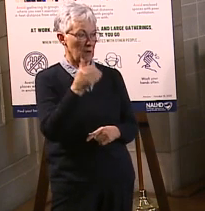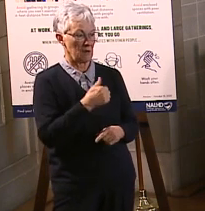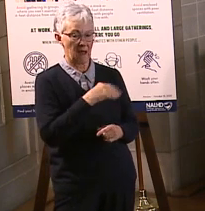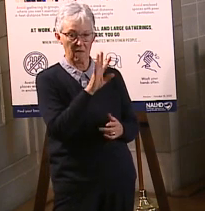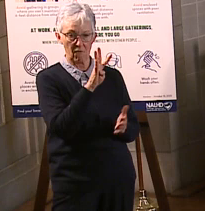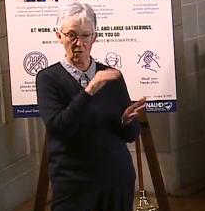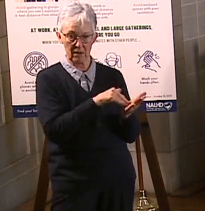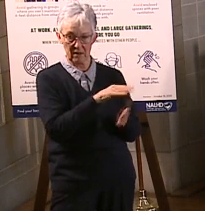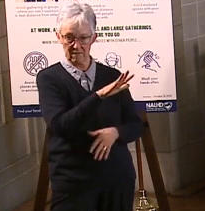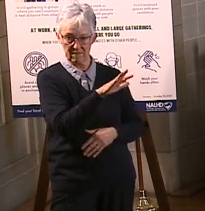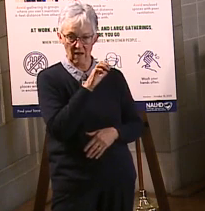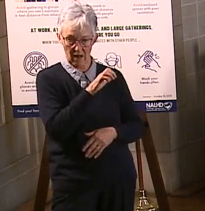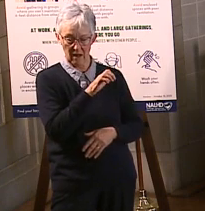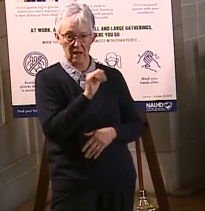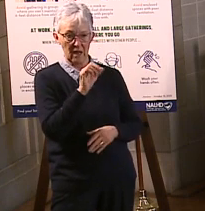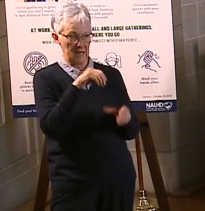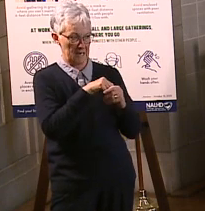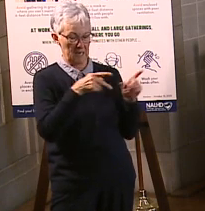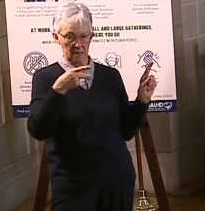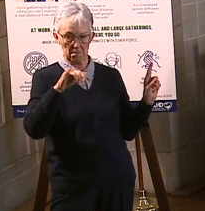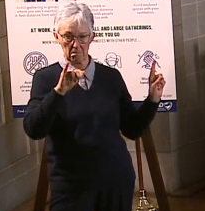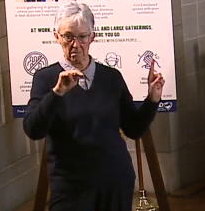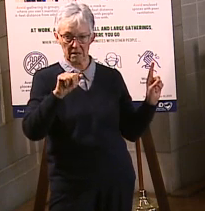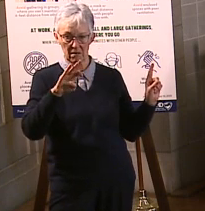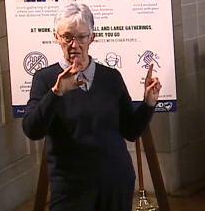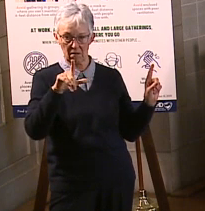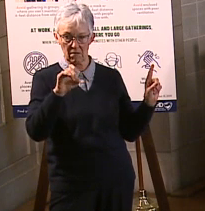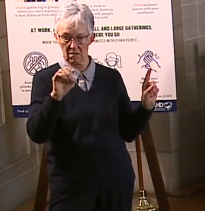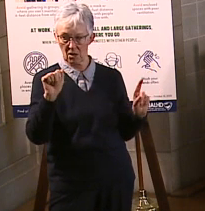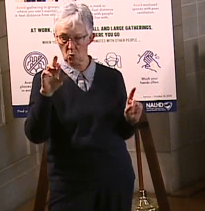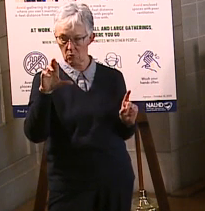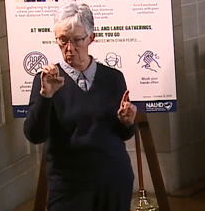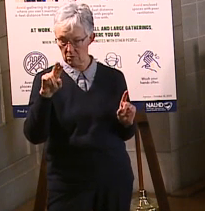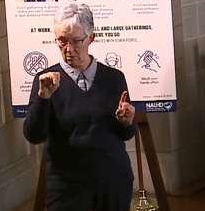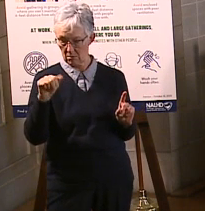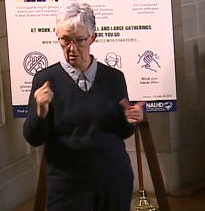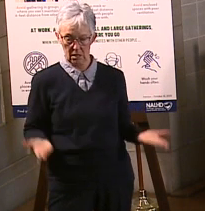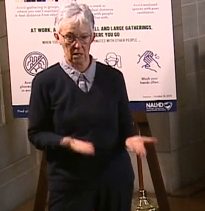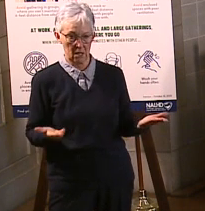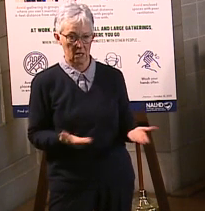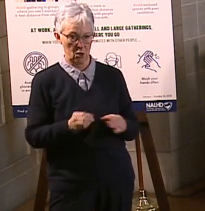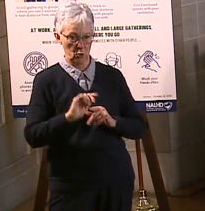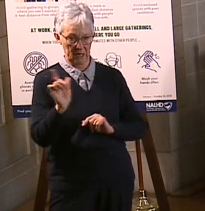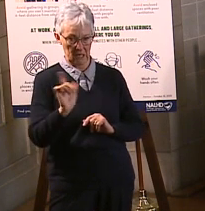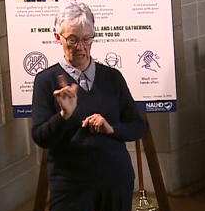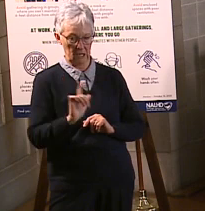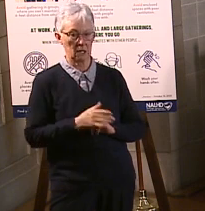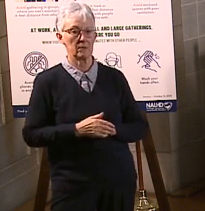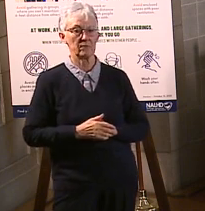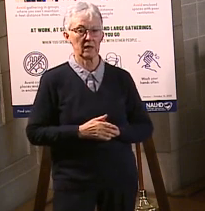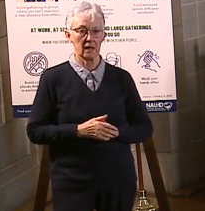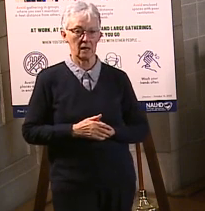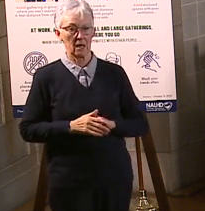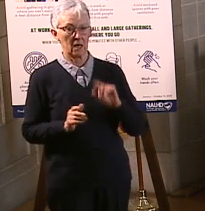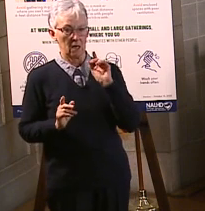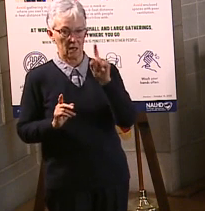vulnerable populations at the Pinnacle Arena here in Lincoln. And we have multiple sites in Douglas supporting numbers up